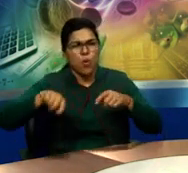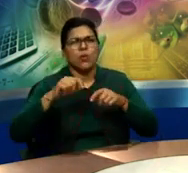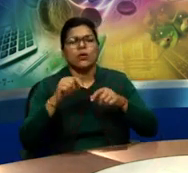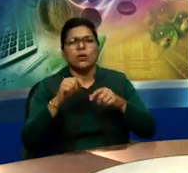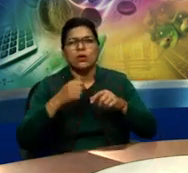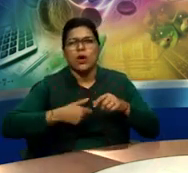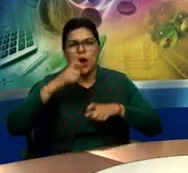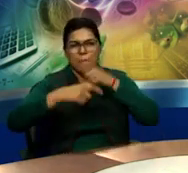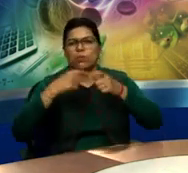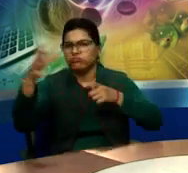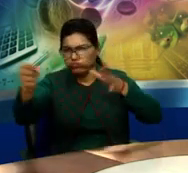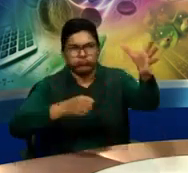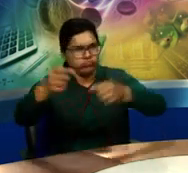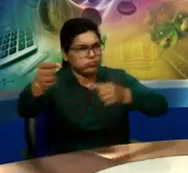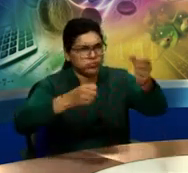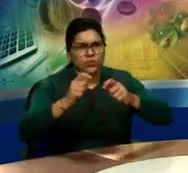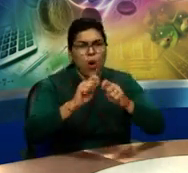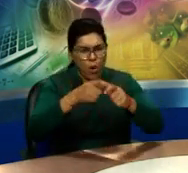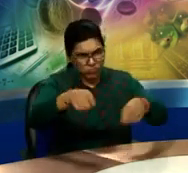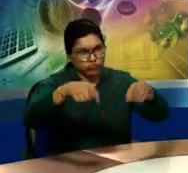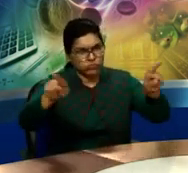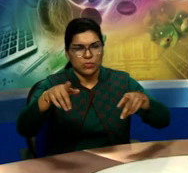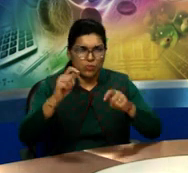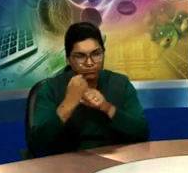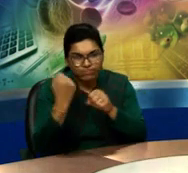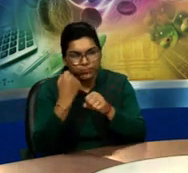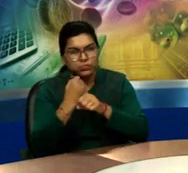Fifth point explains that cheating one's employer